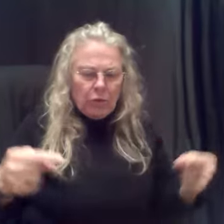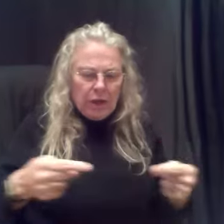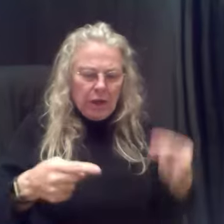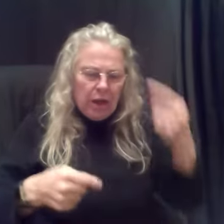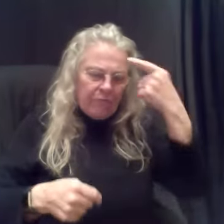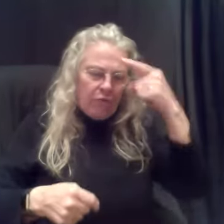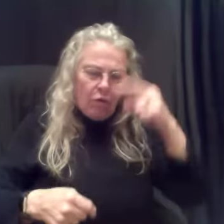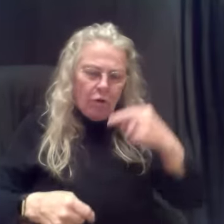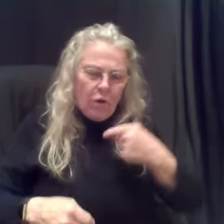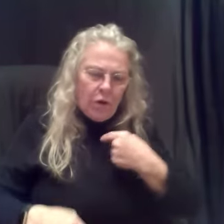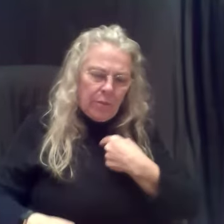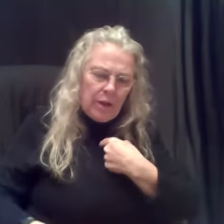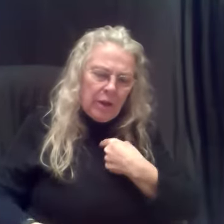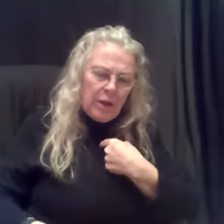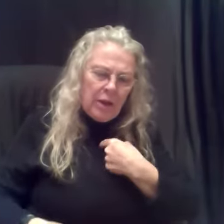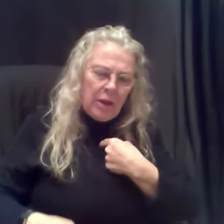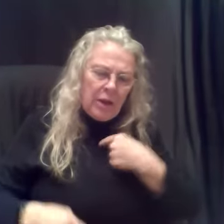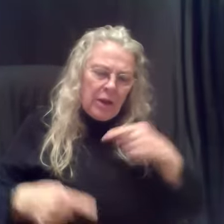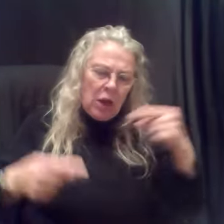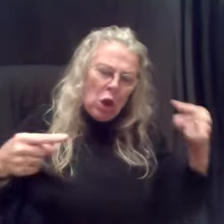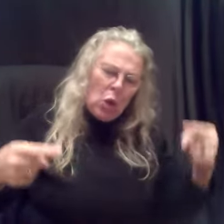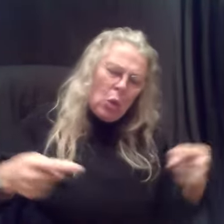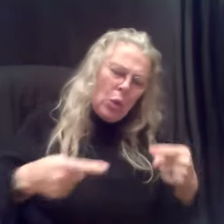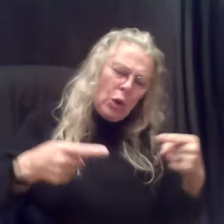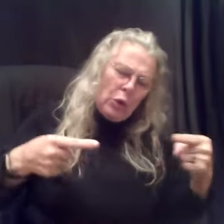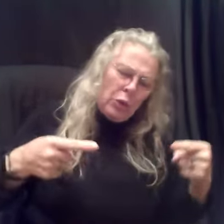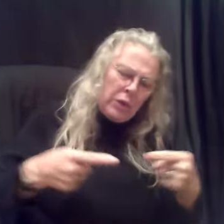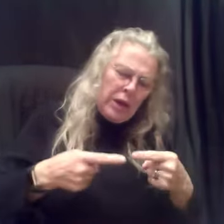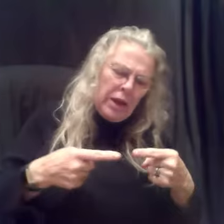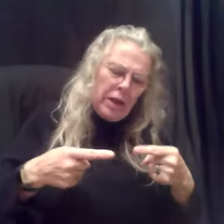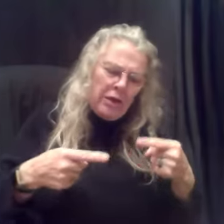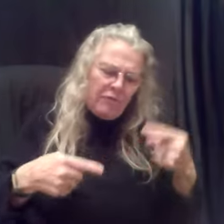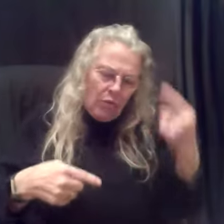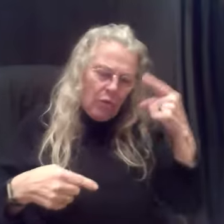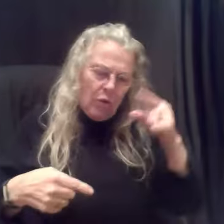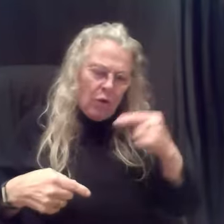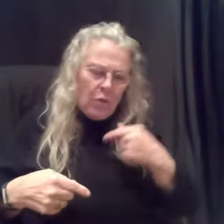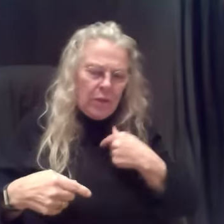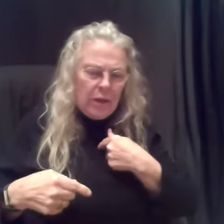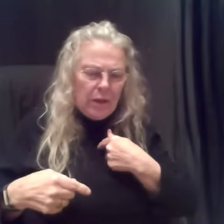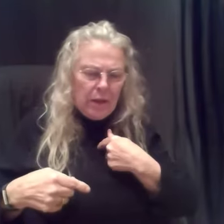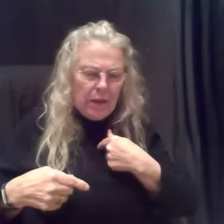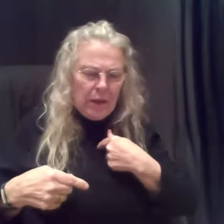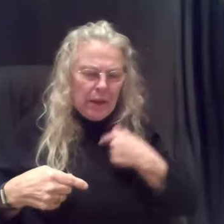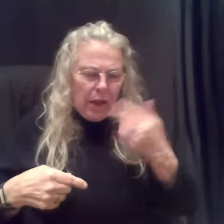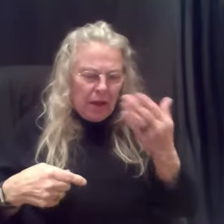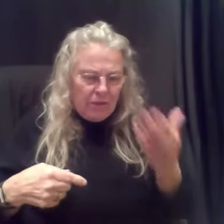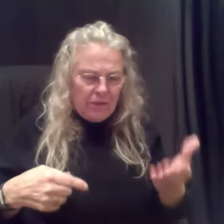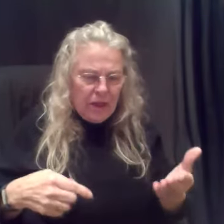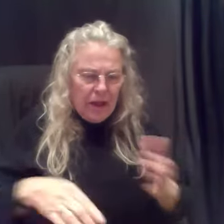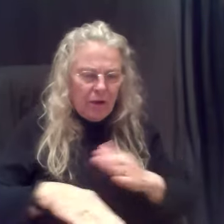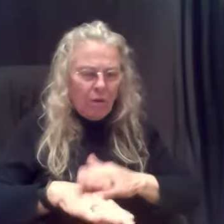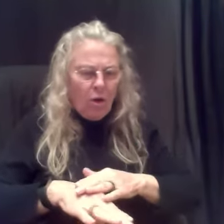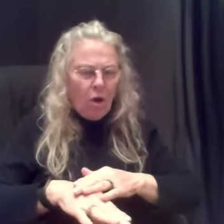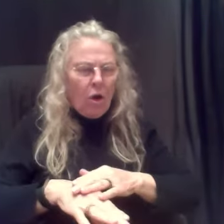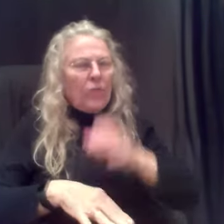Wounded for me, wounded for me, there on